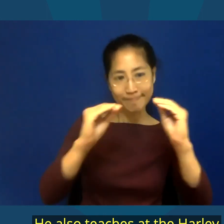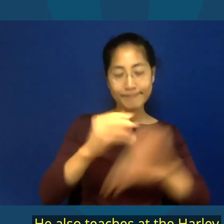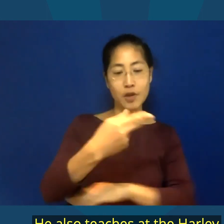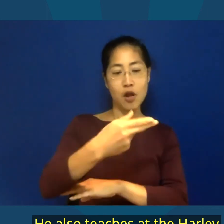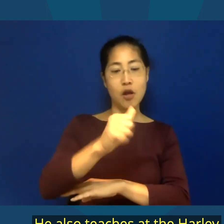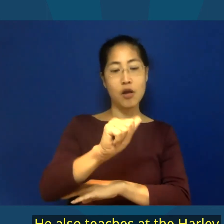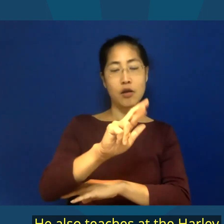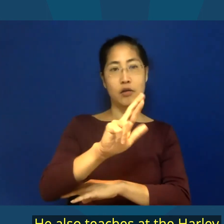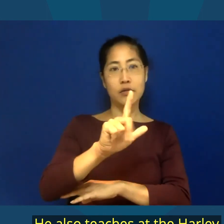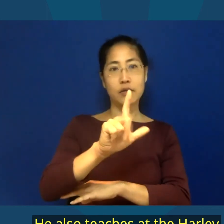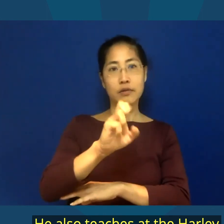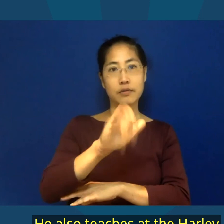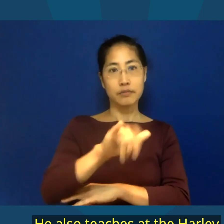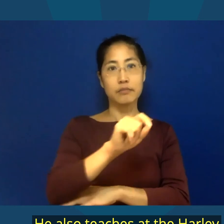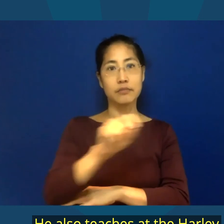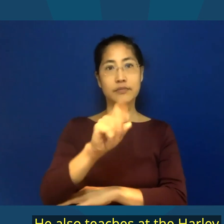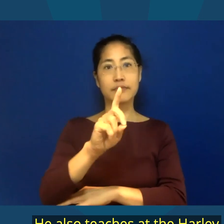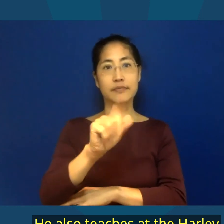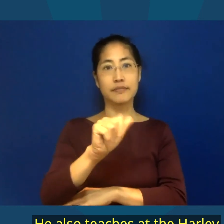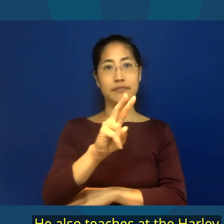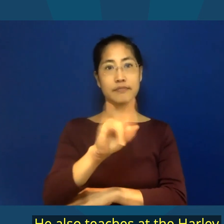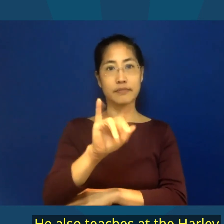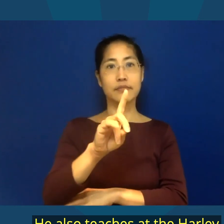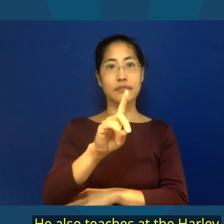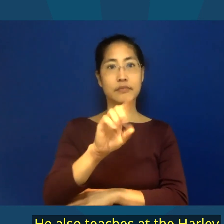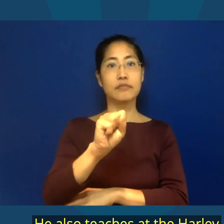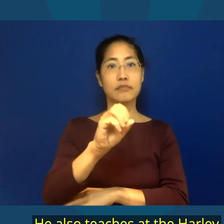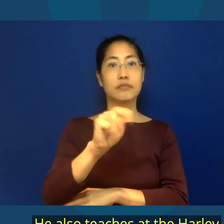He also teaches the Harley-Davidson's Rider Academy.